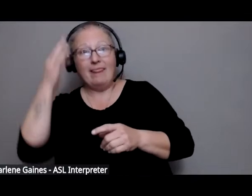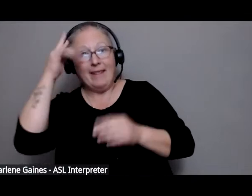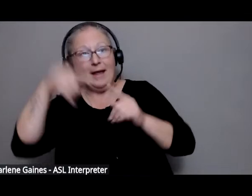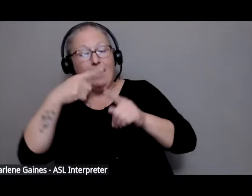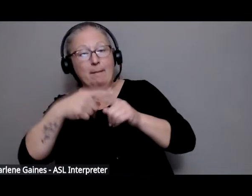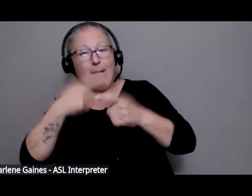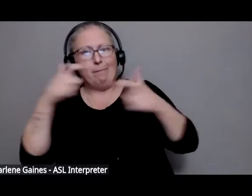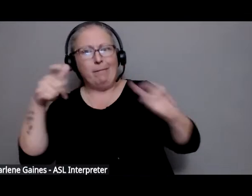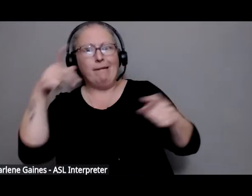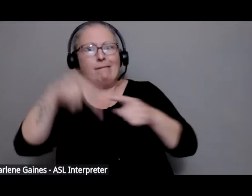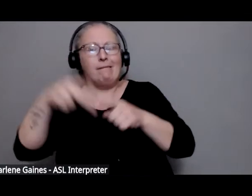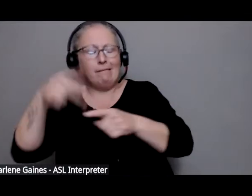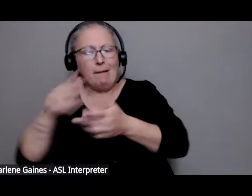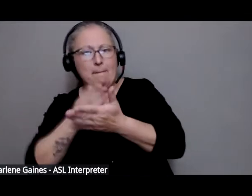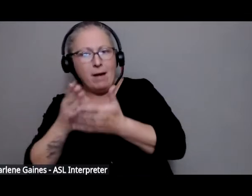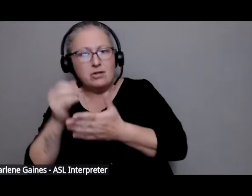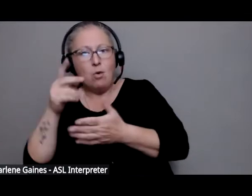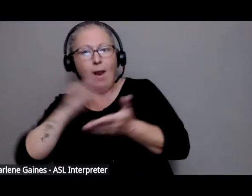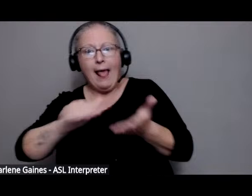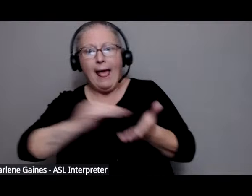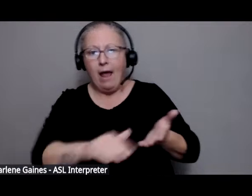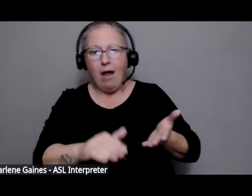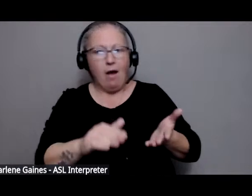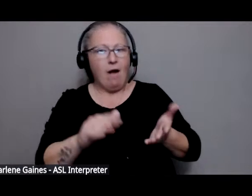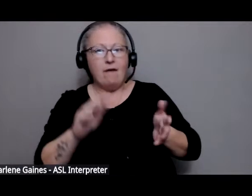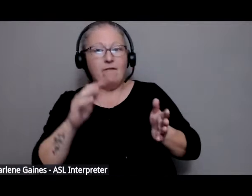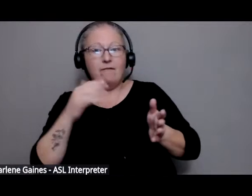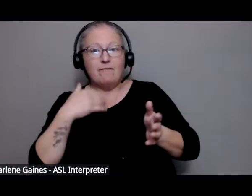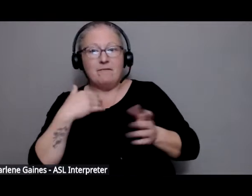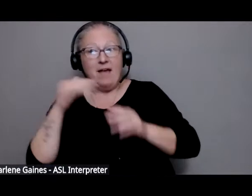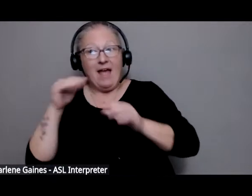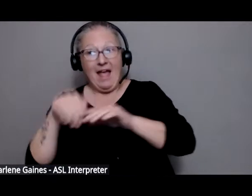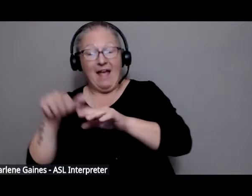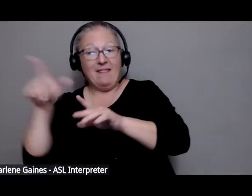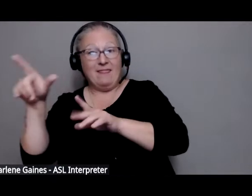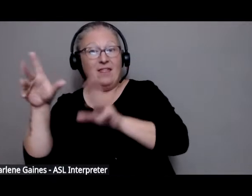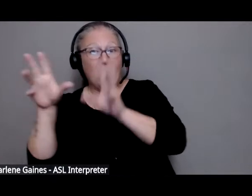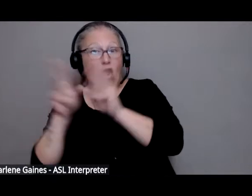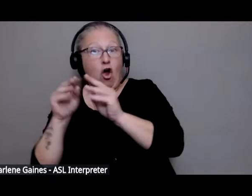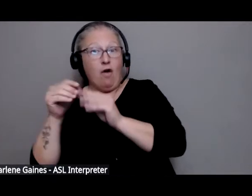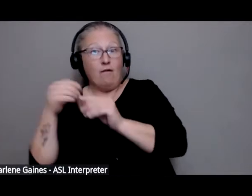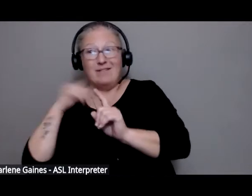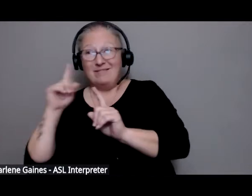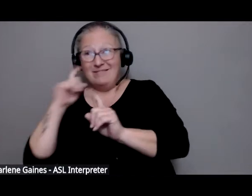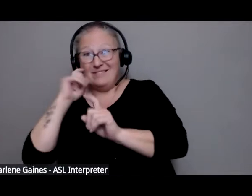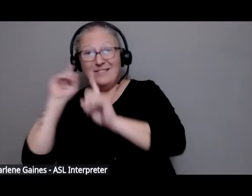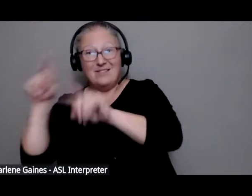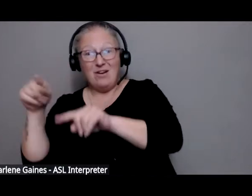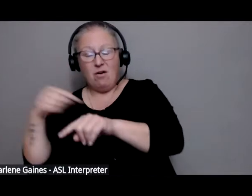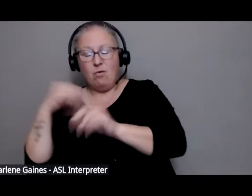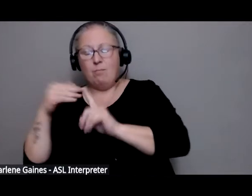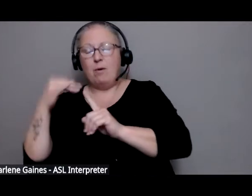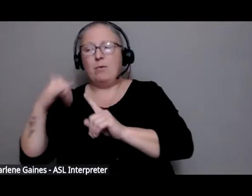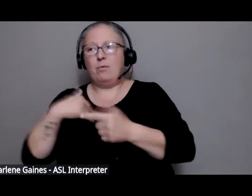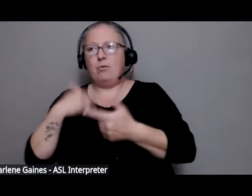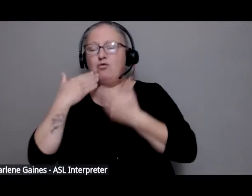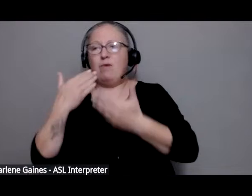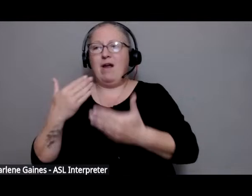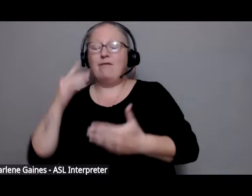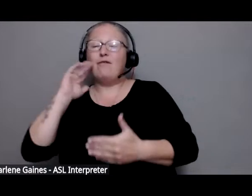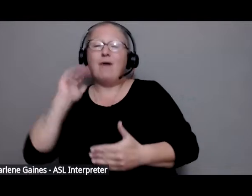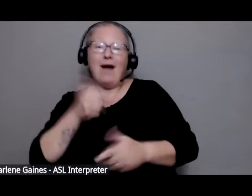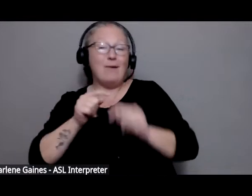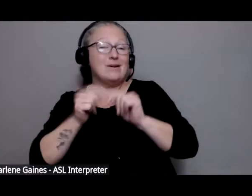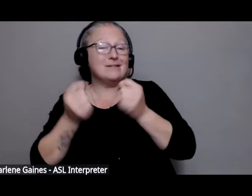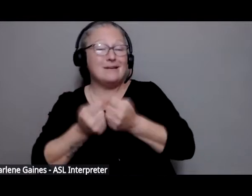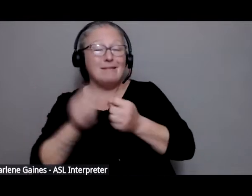or layoffs or any of those kinds of things. And I was starkly reminded of that at the conference I was just at. So I'm grateful for the work of our